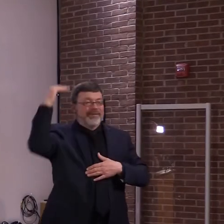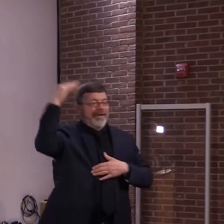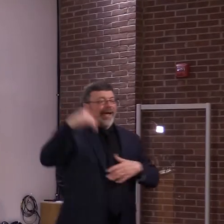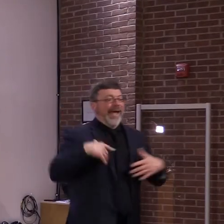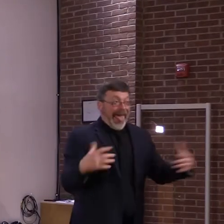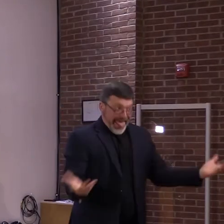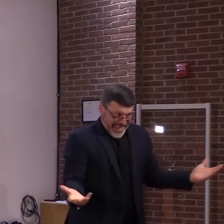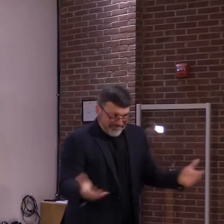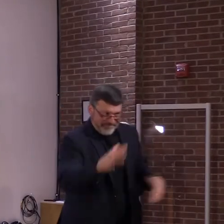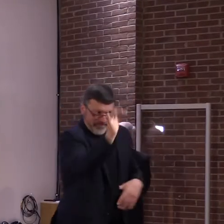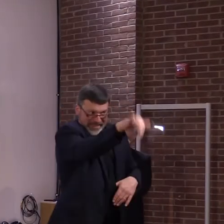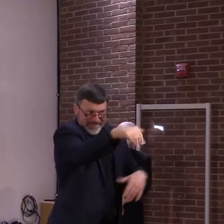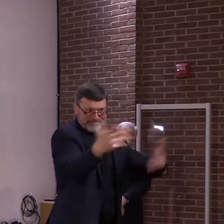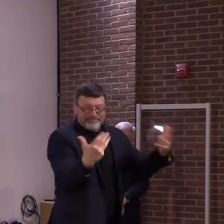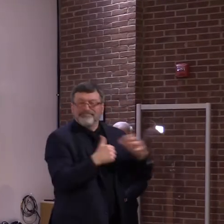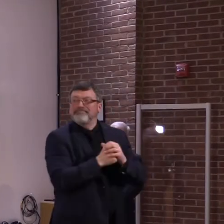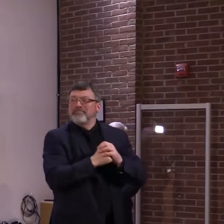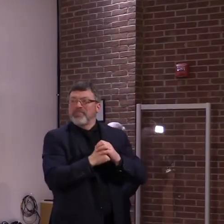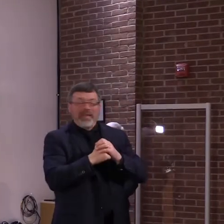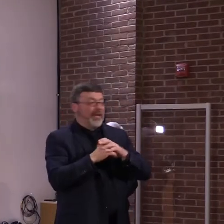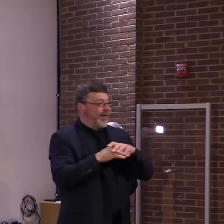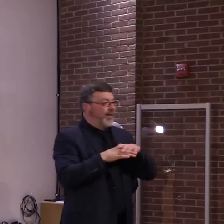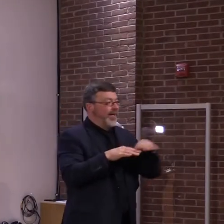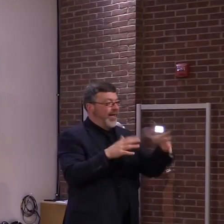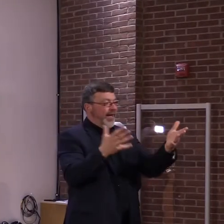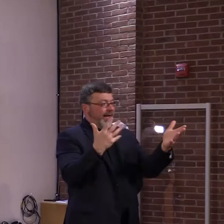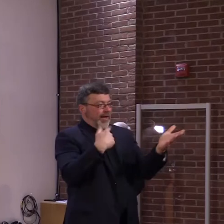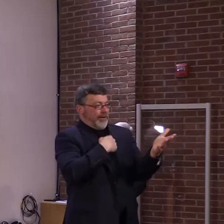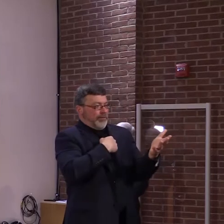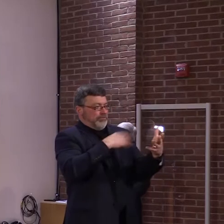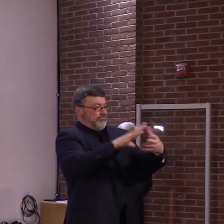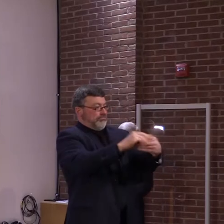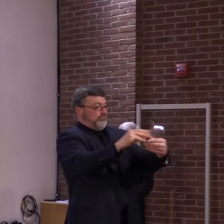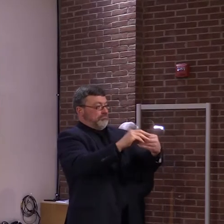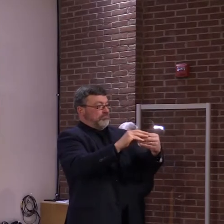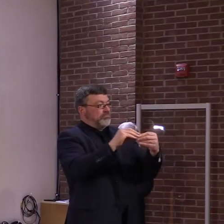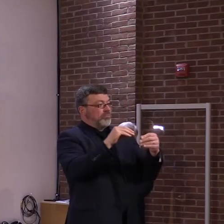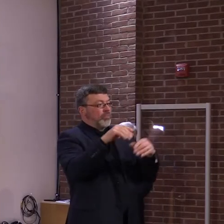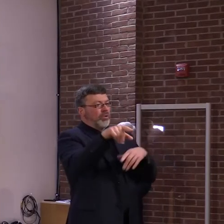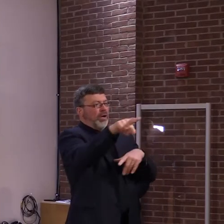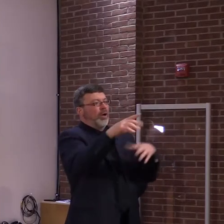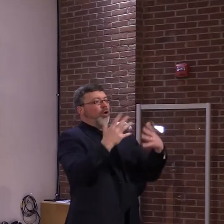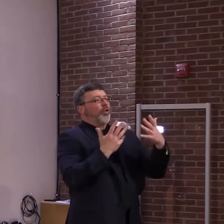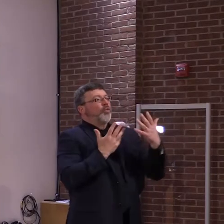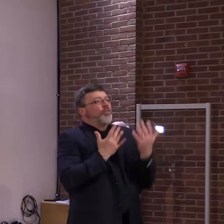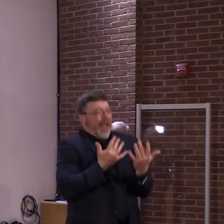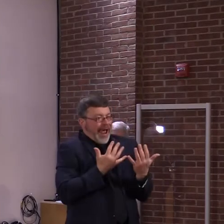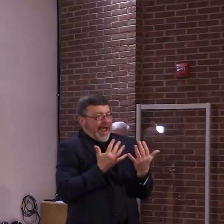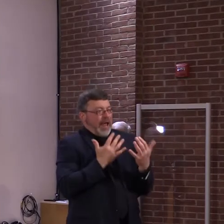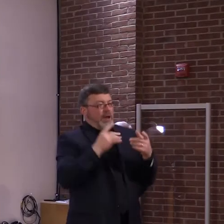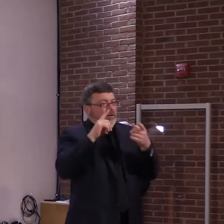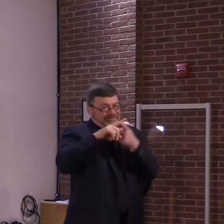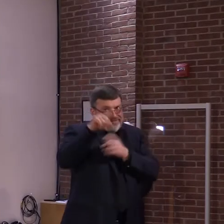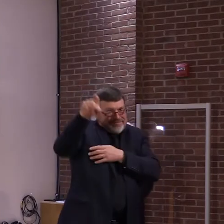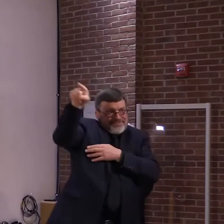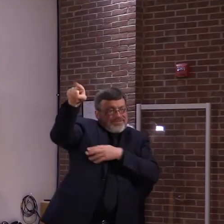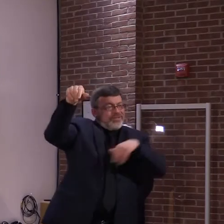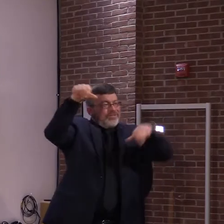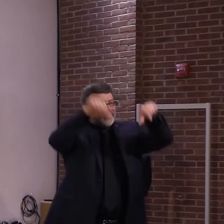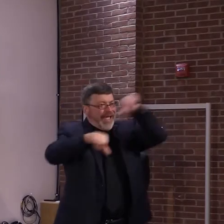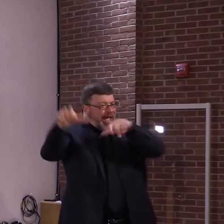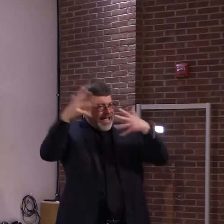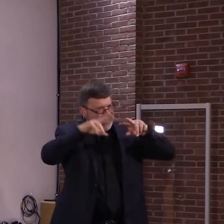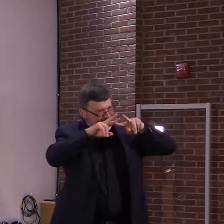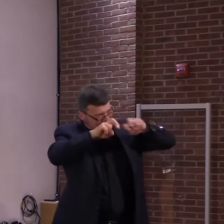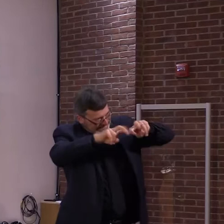I would tell the viewer, wait for the science to weigh in. The science is beginning to weigh